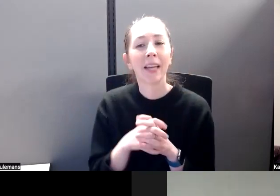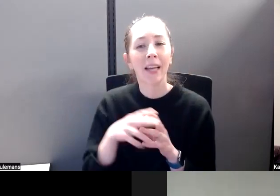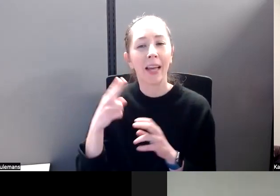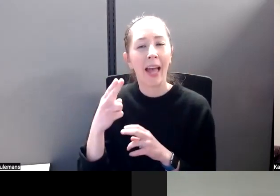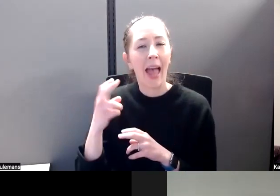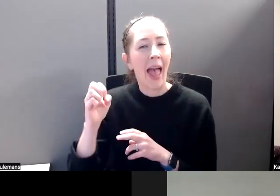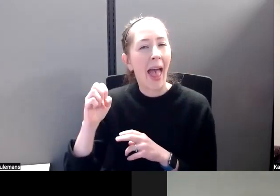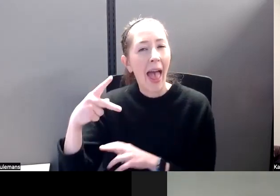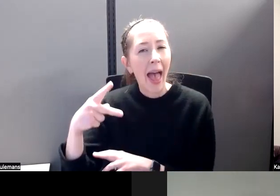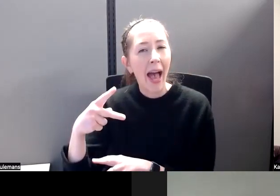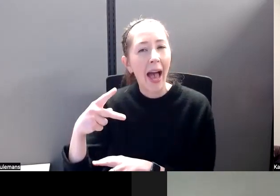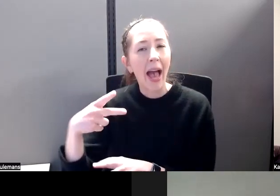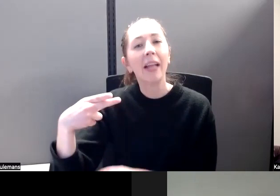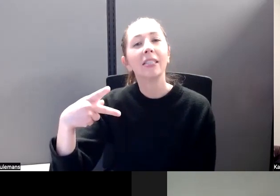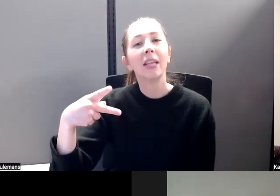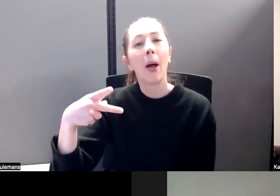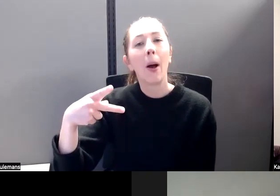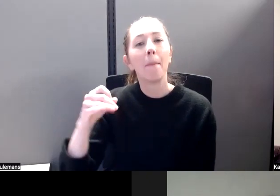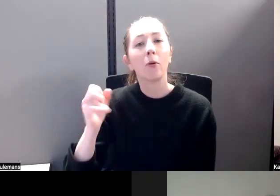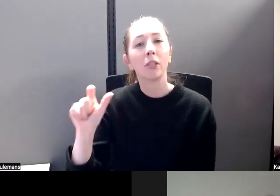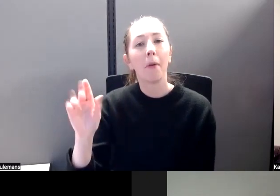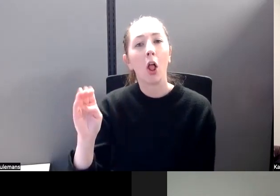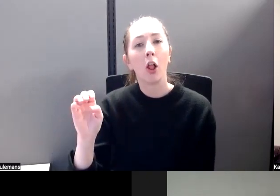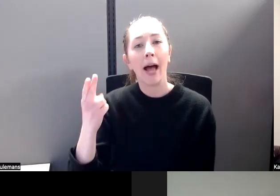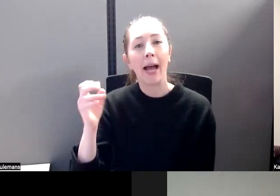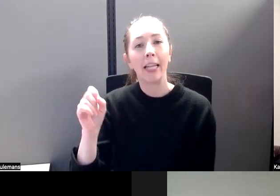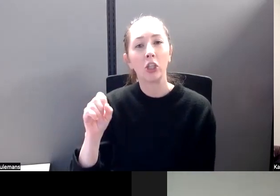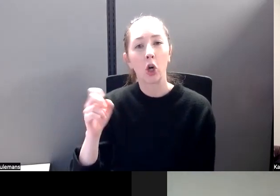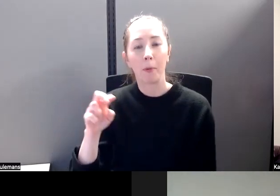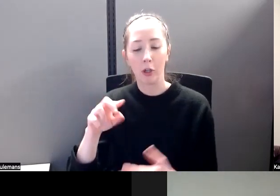I don't know. The postables, Hynies, Earpers. What do we do?